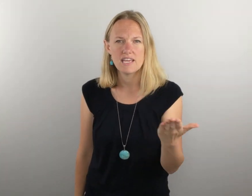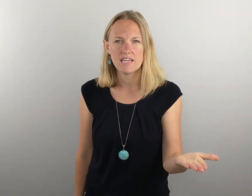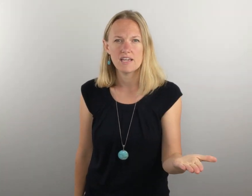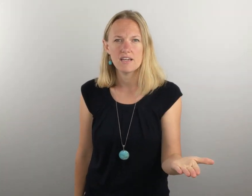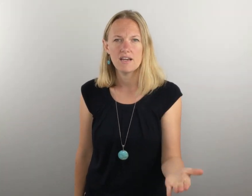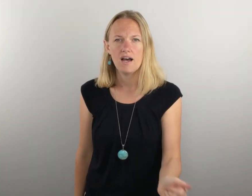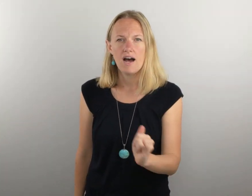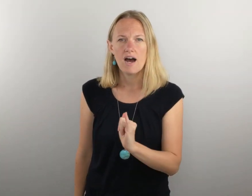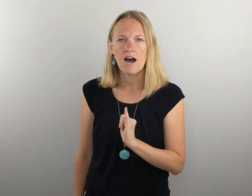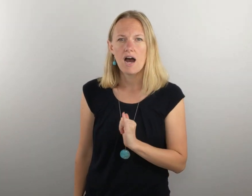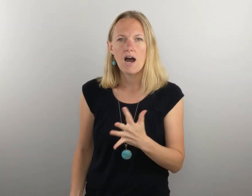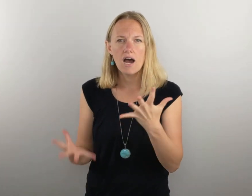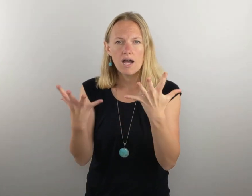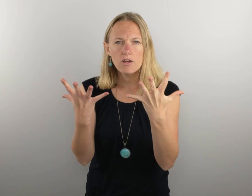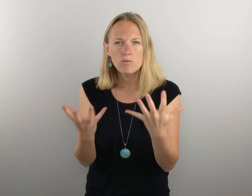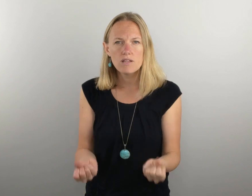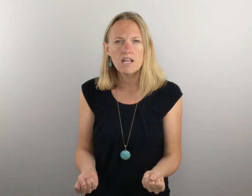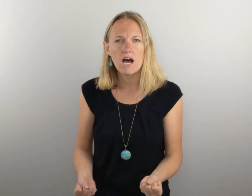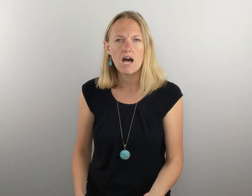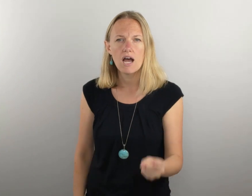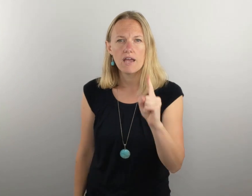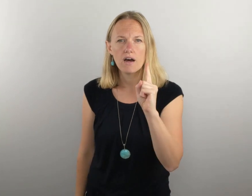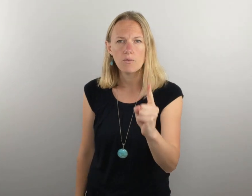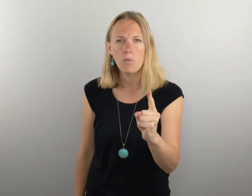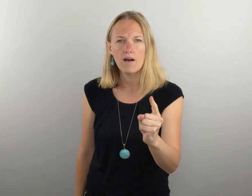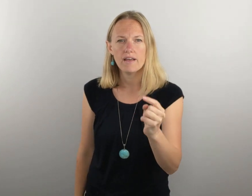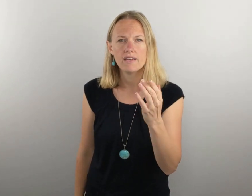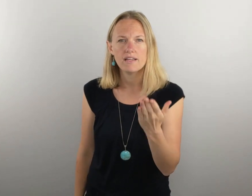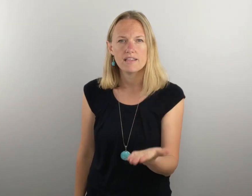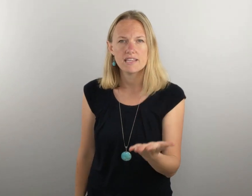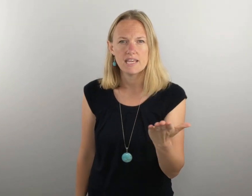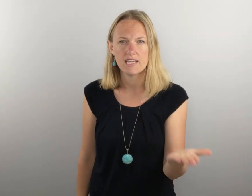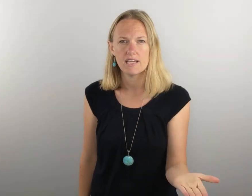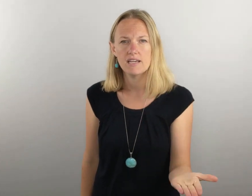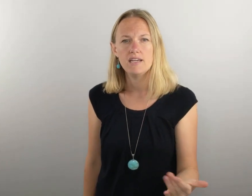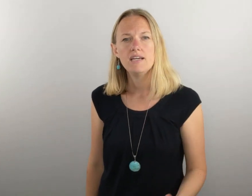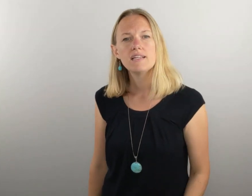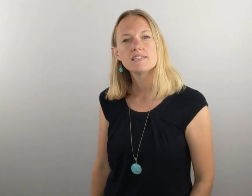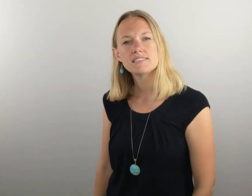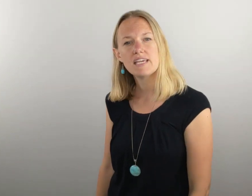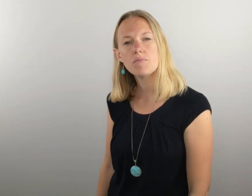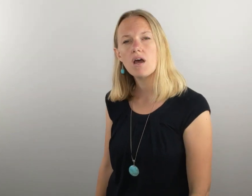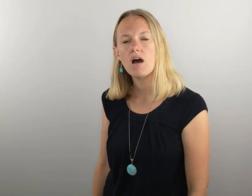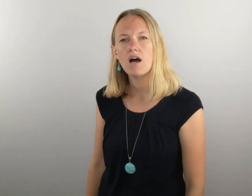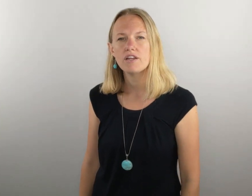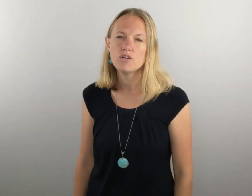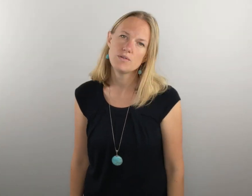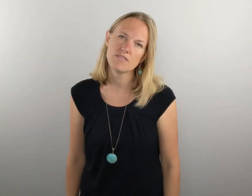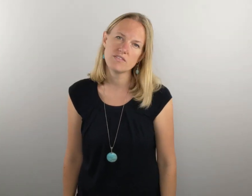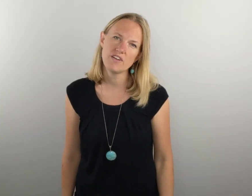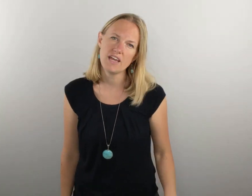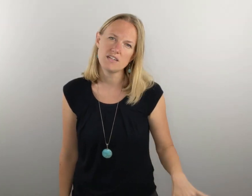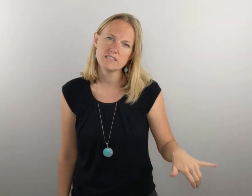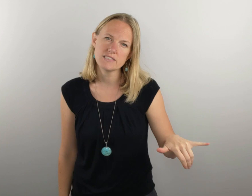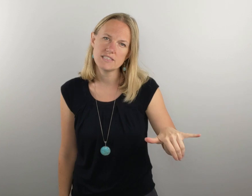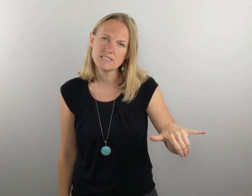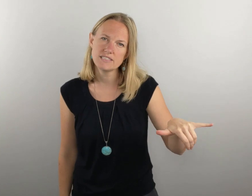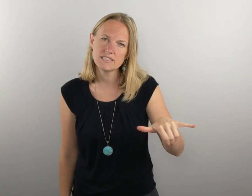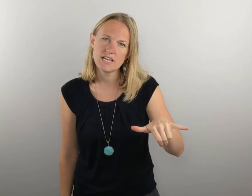thing. I rely on one thing. The same God who never fails. This is a sign